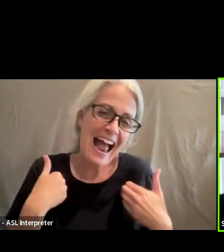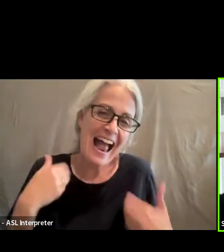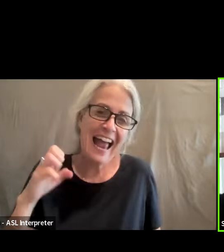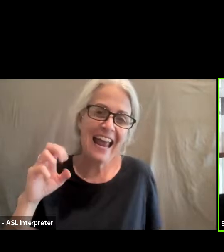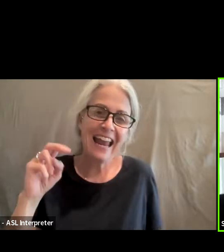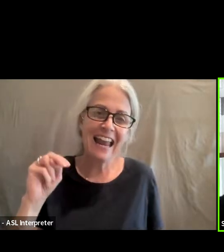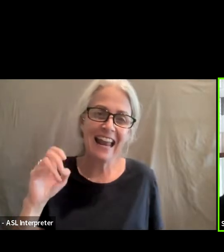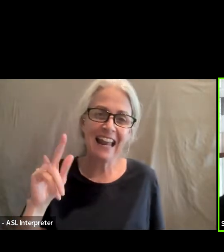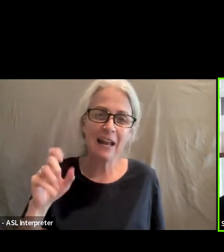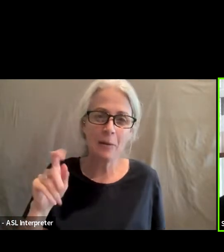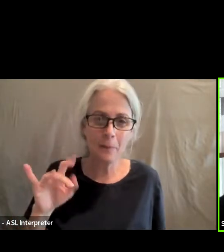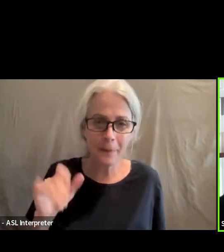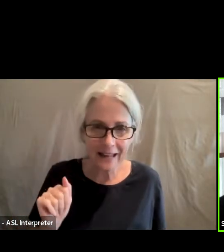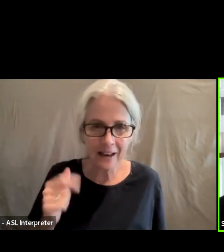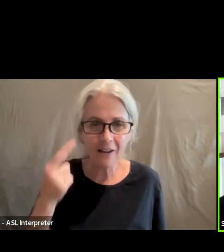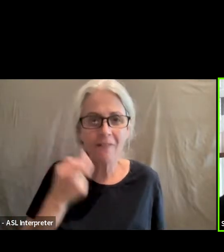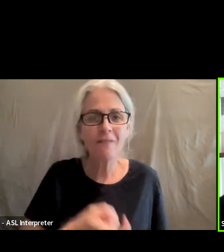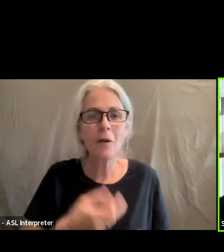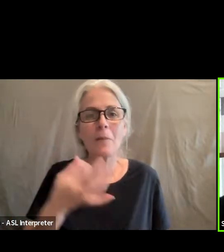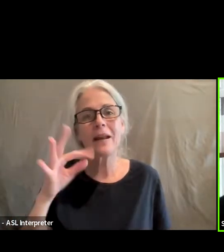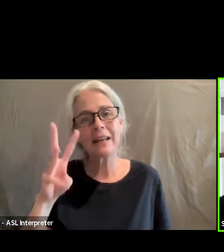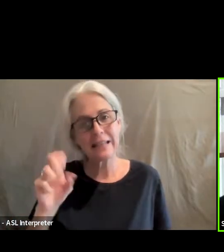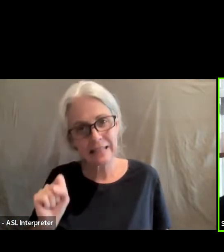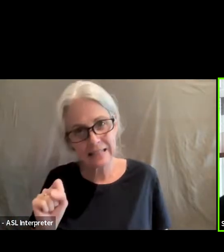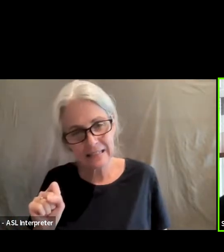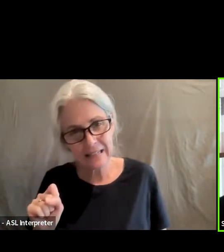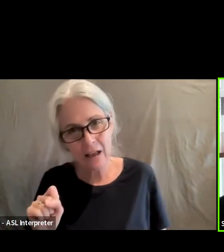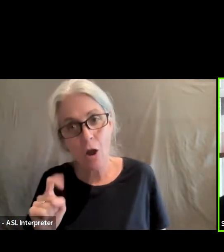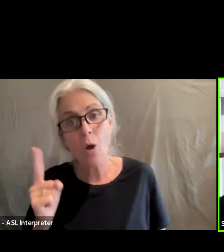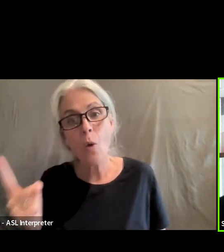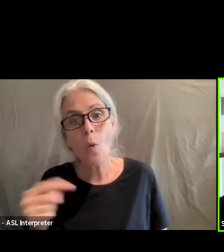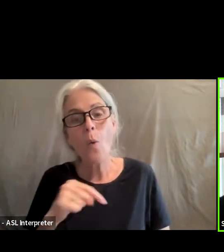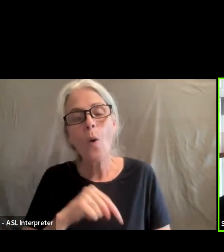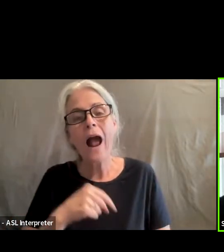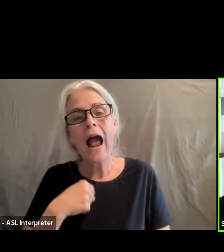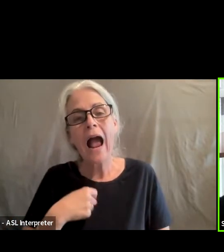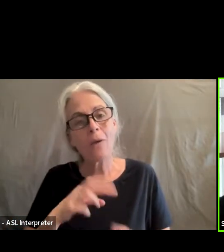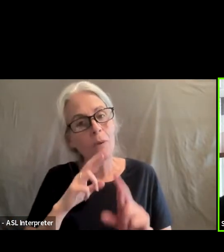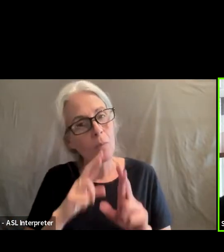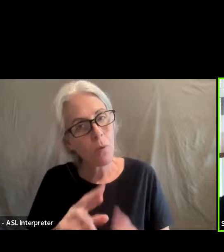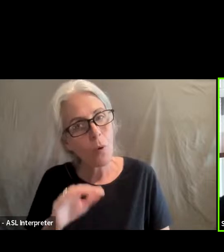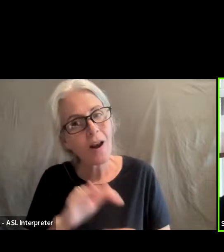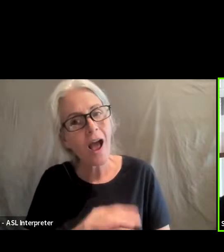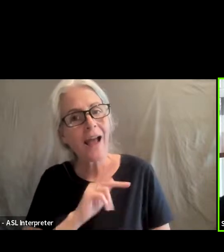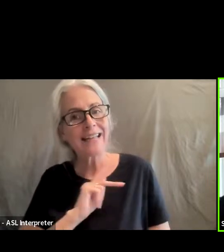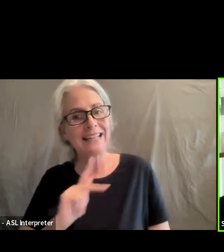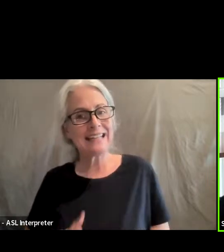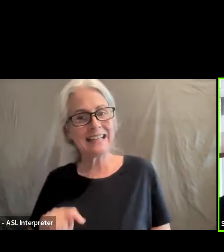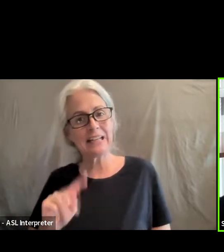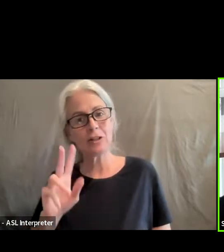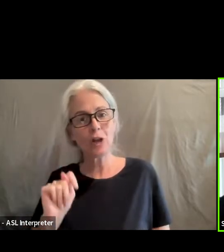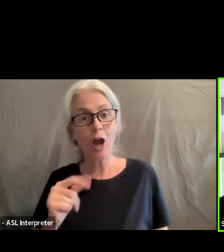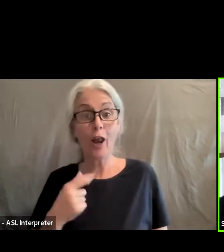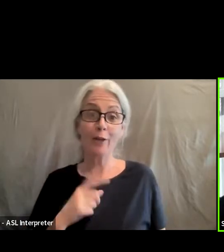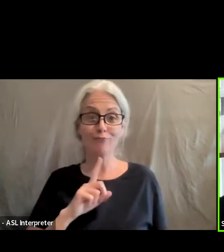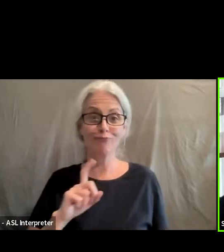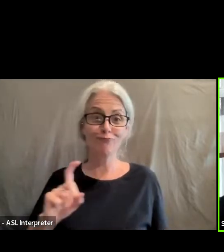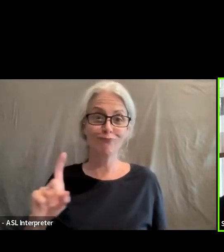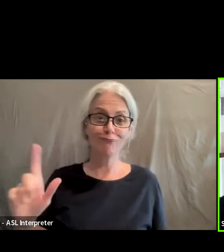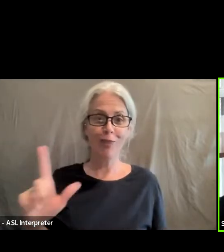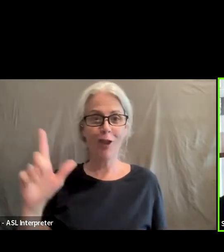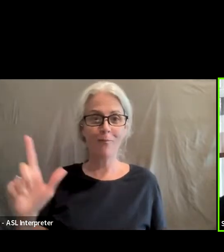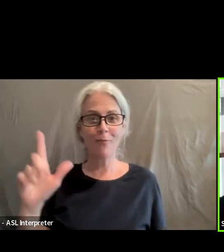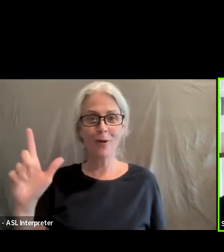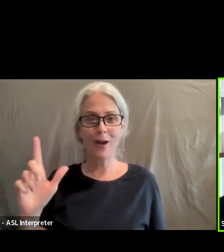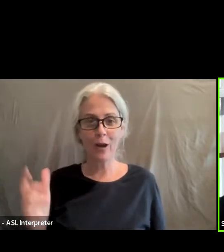60s. And I would go through the encyclopedia for a subject. One time I did a report on King Tut. I went to the library and I